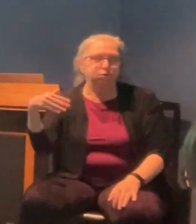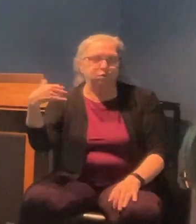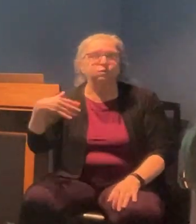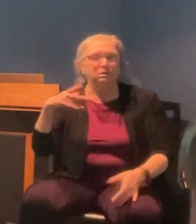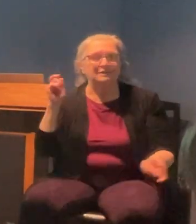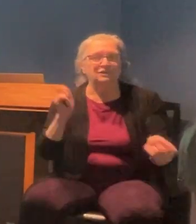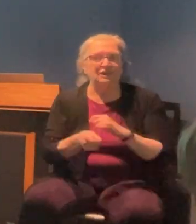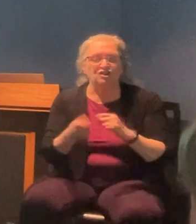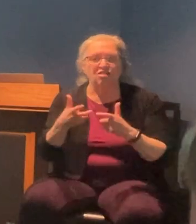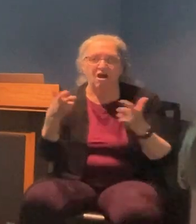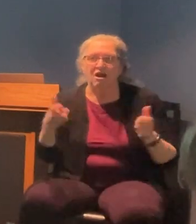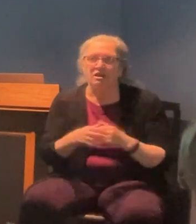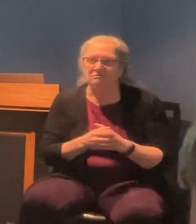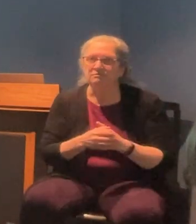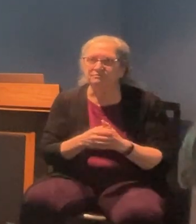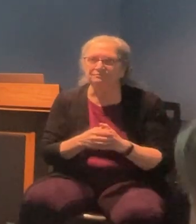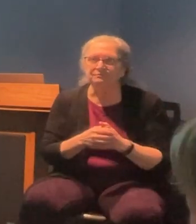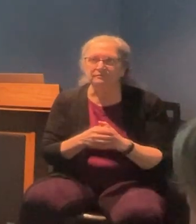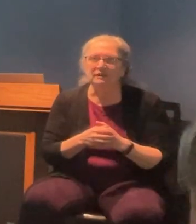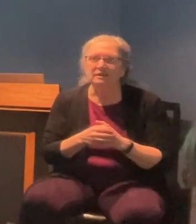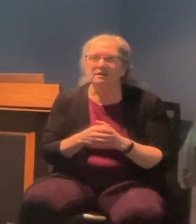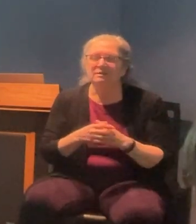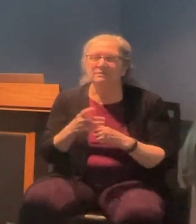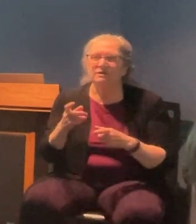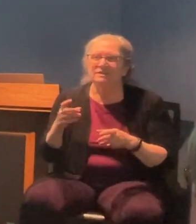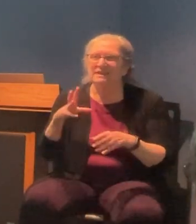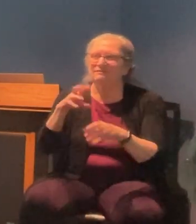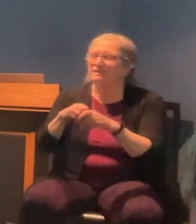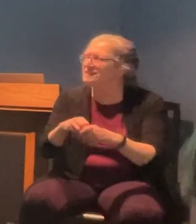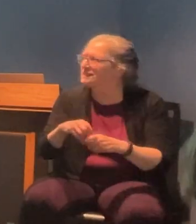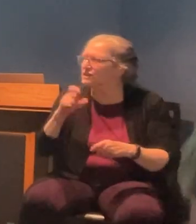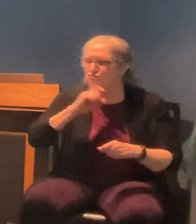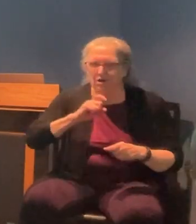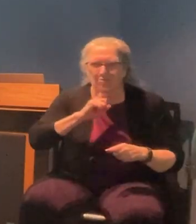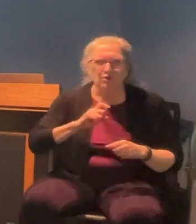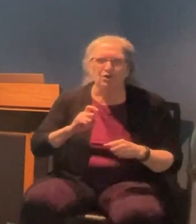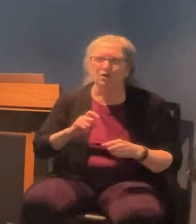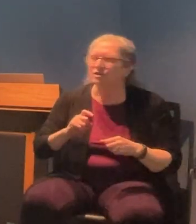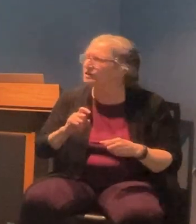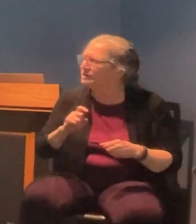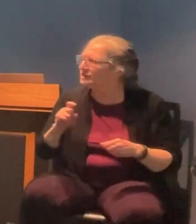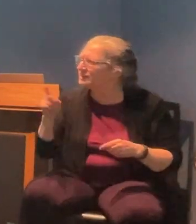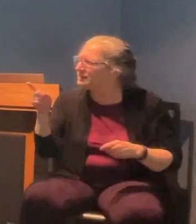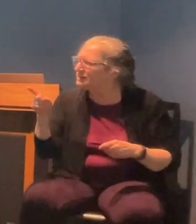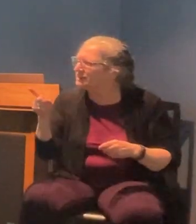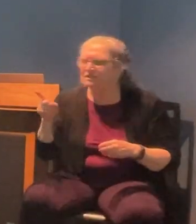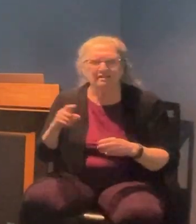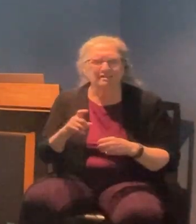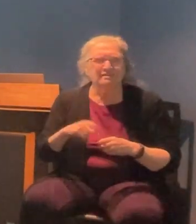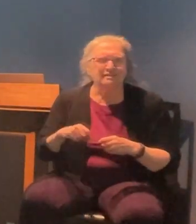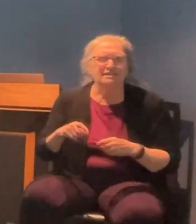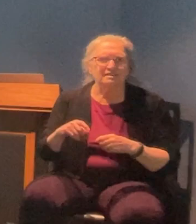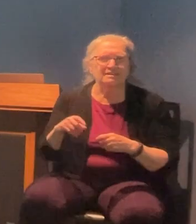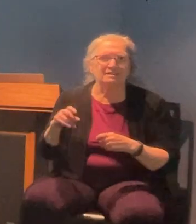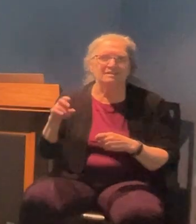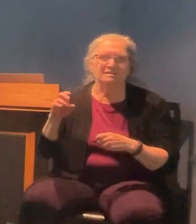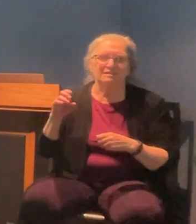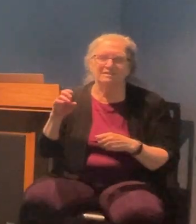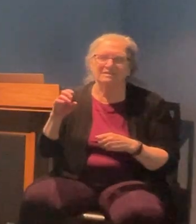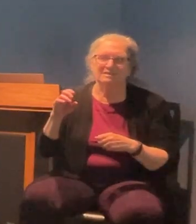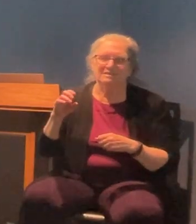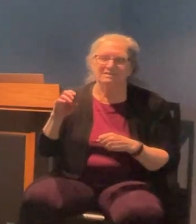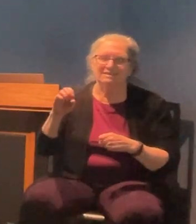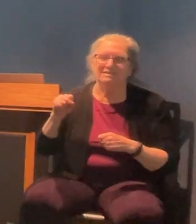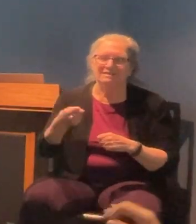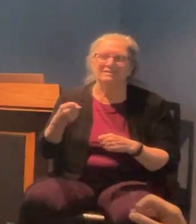Yeah, because they invented the rubber in like the I think the late Synthetic as rubber. 60s, the